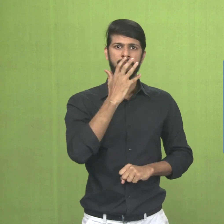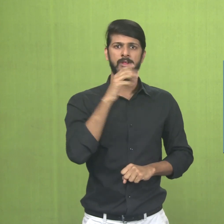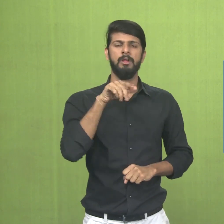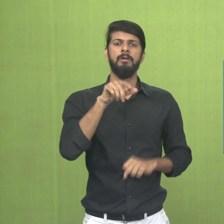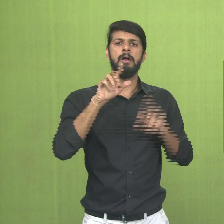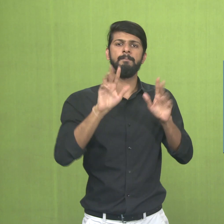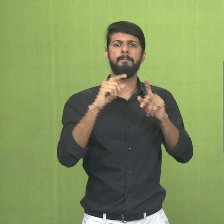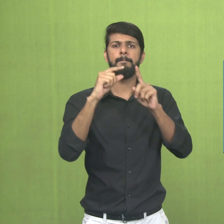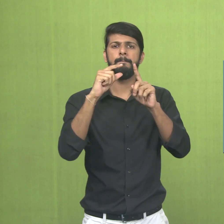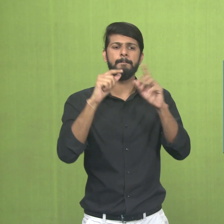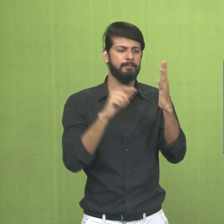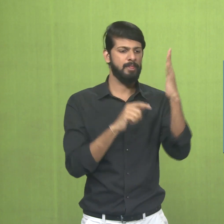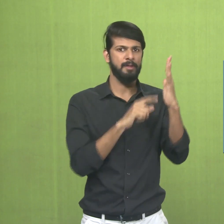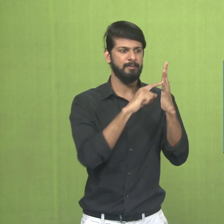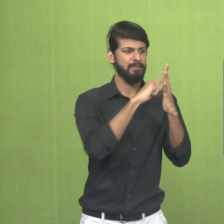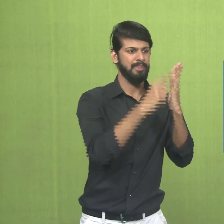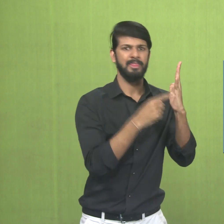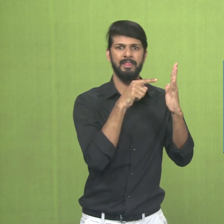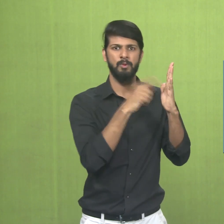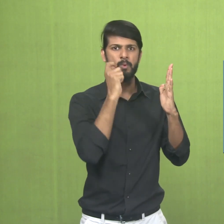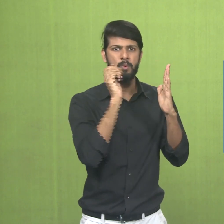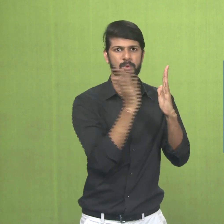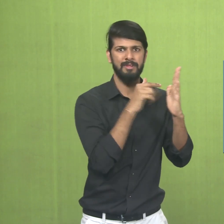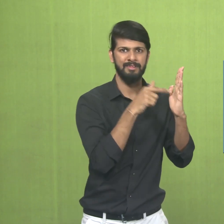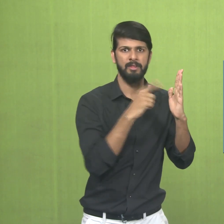one of the 5 Pandavas, is dressed as a sannyasi.